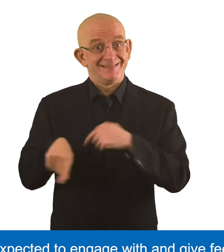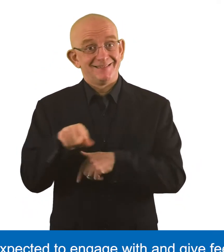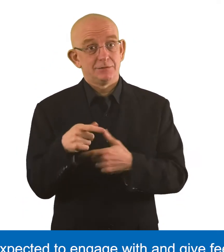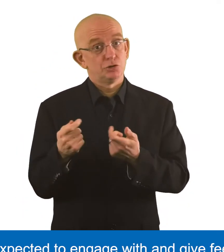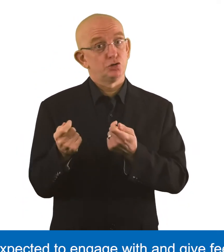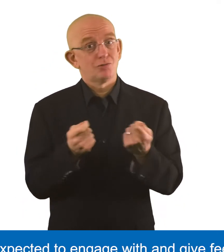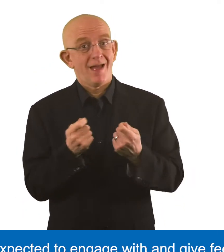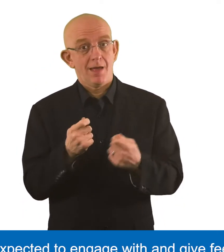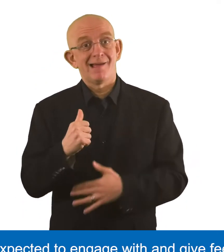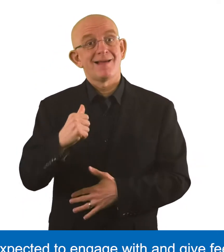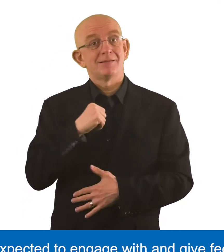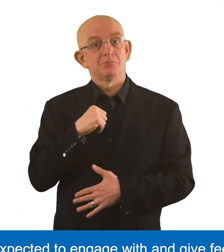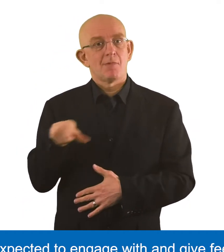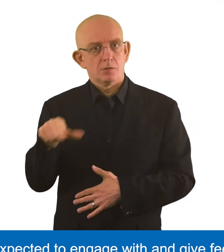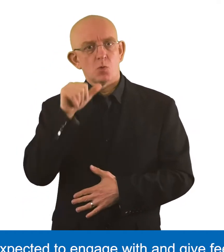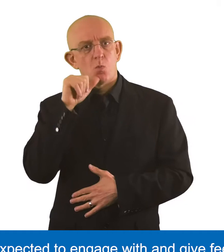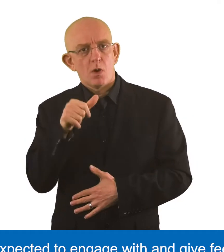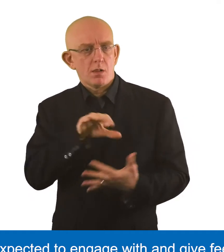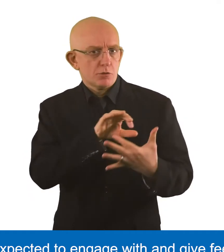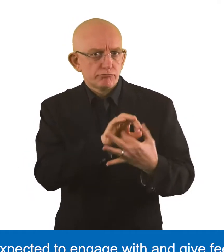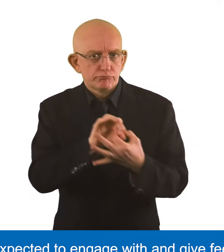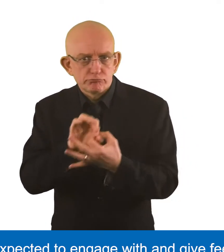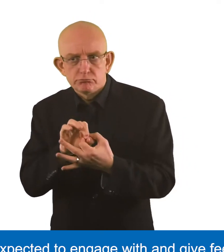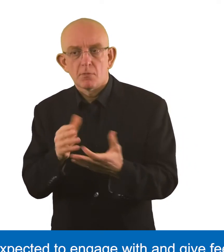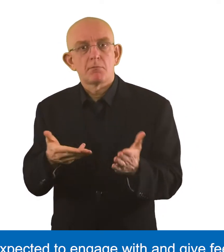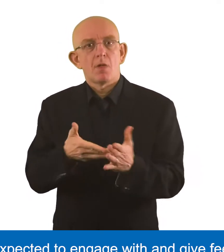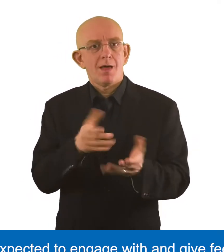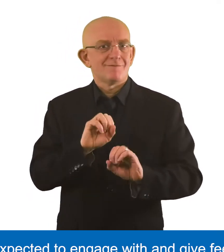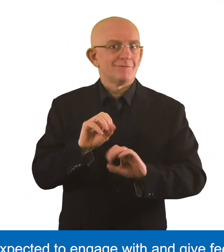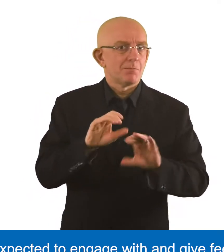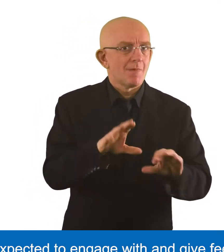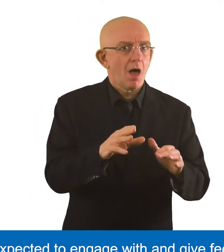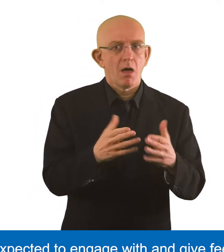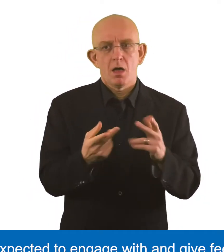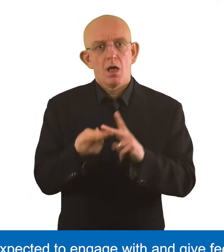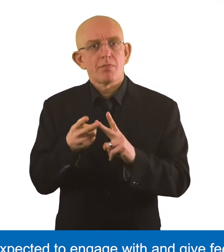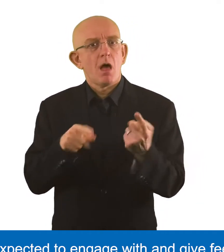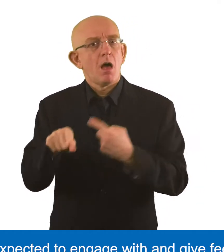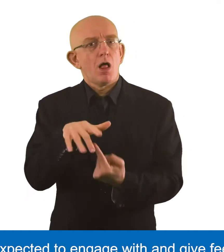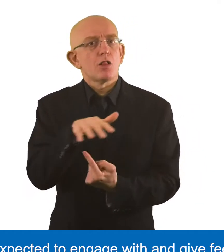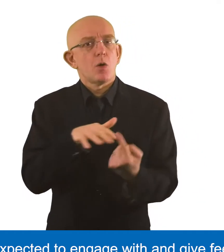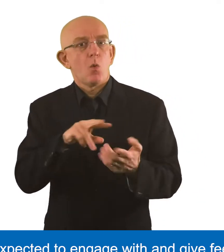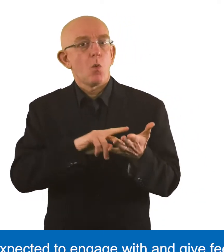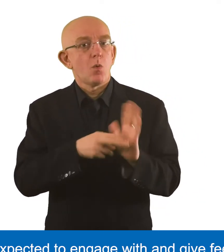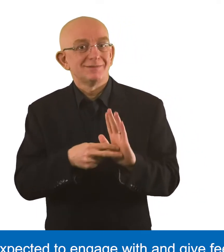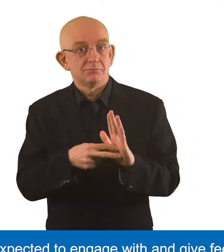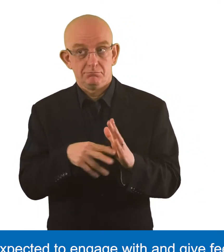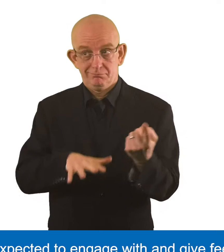The chairs will be expected to engage with and give feedback to other local organisations between network meetings